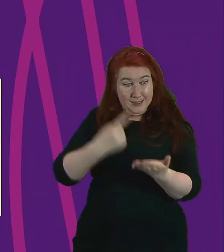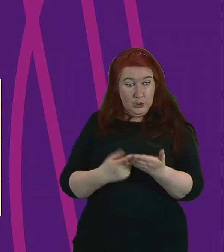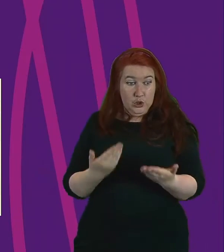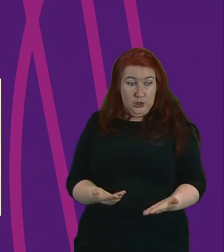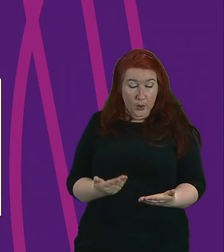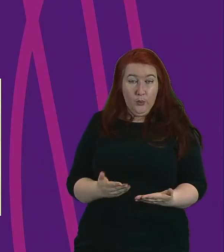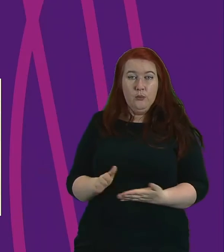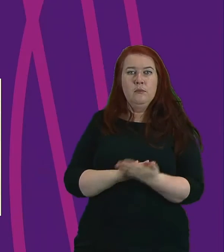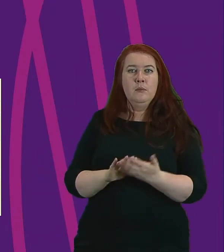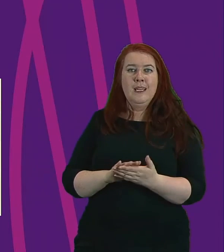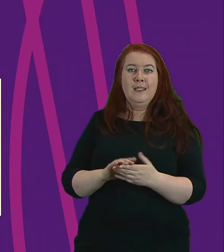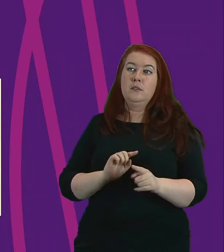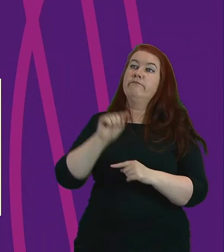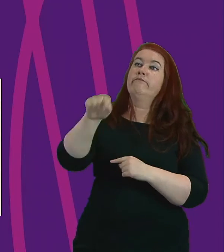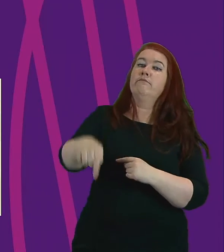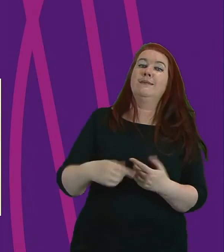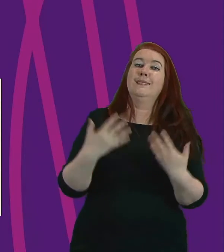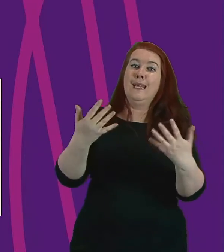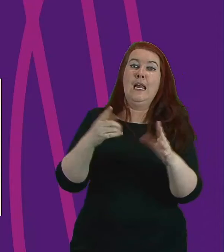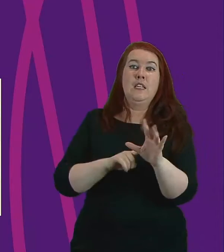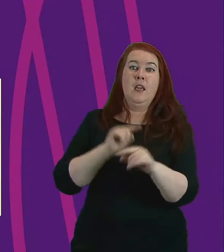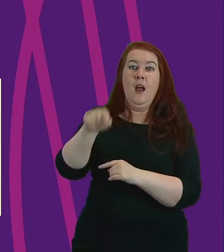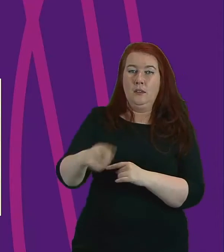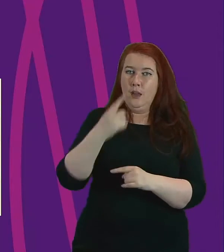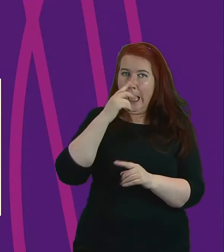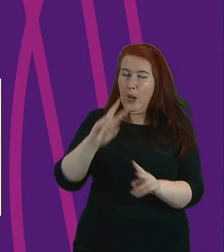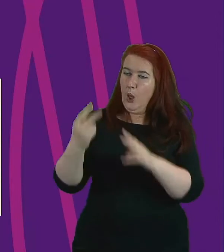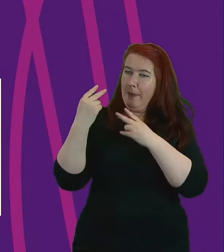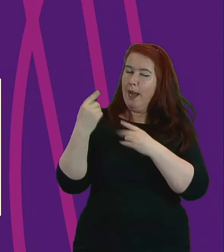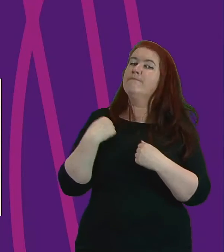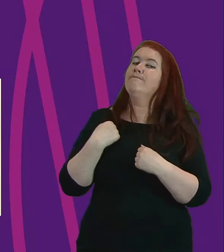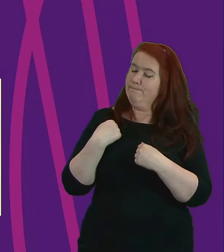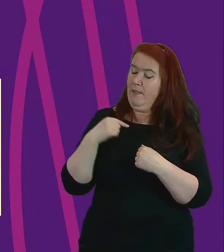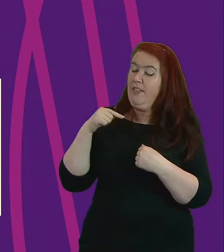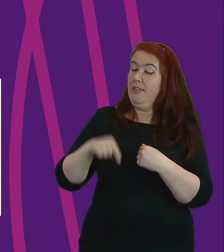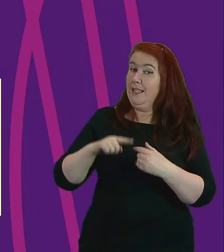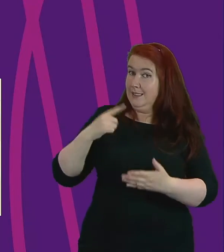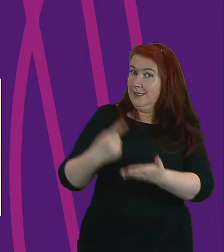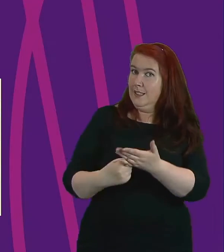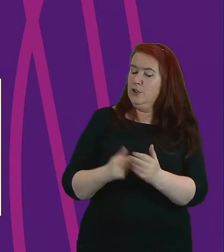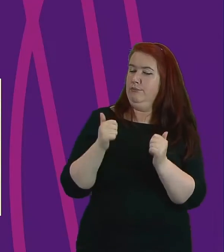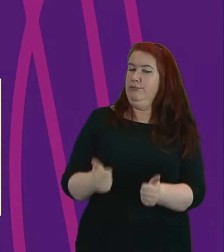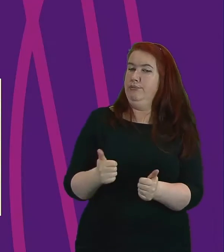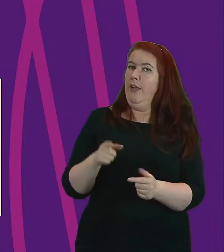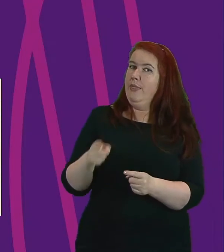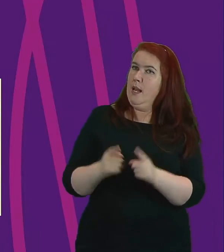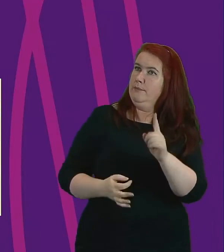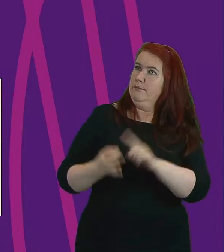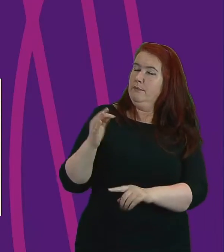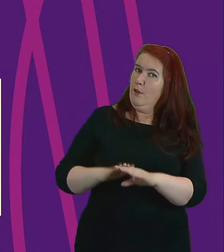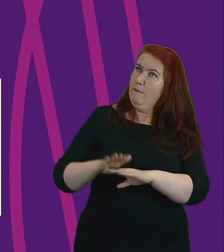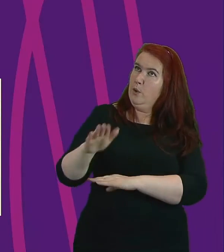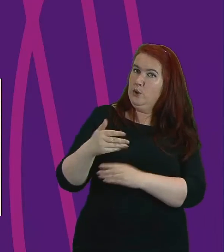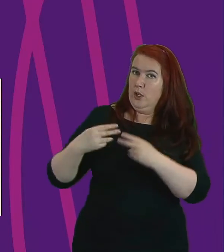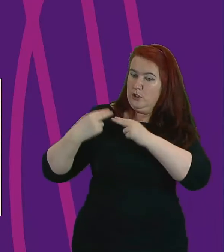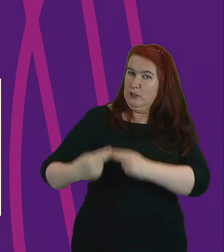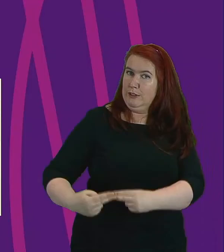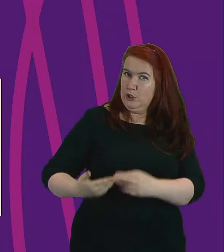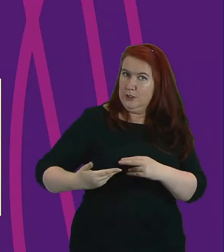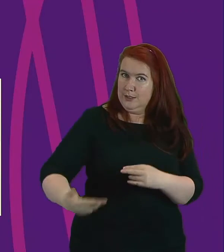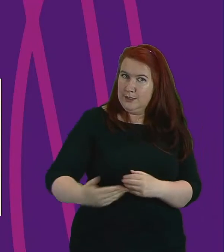years' time we can look back and see that decisions made now made the difference to future generations. We'll only